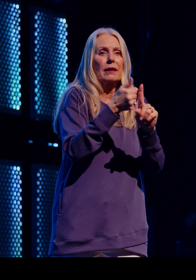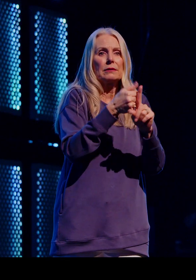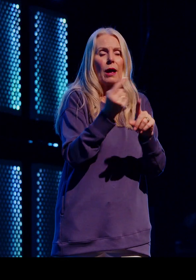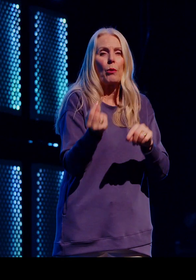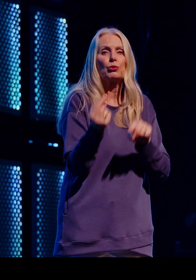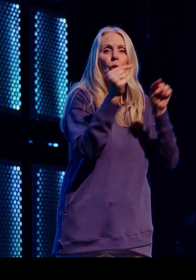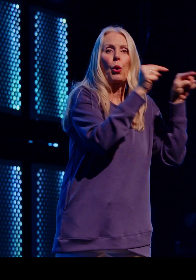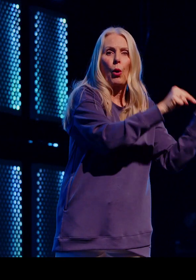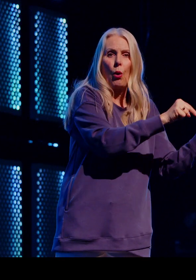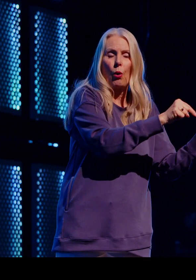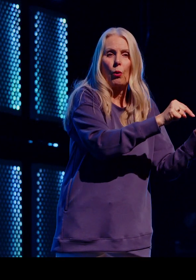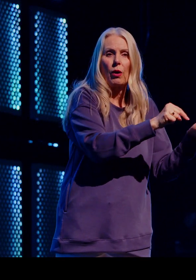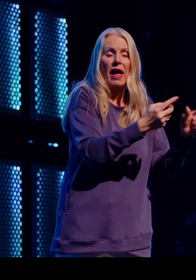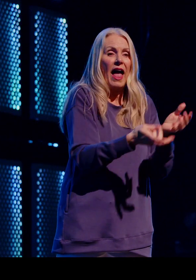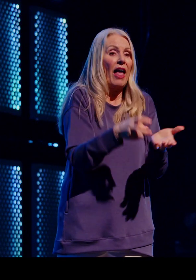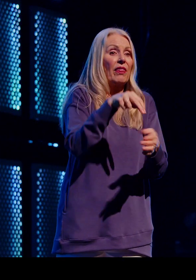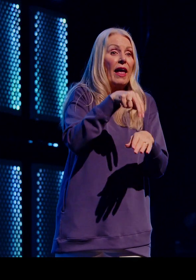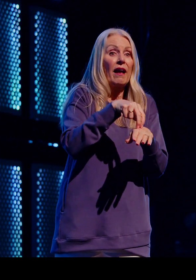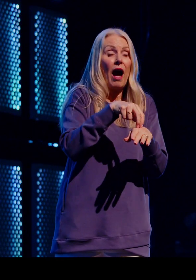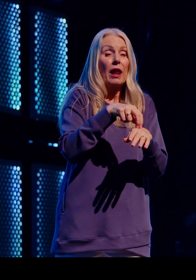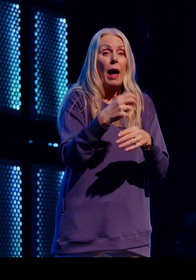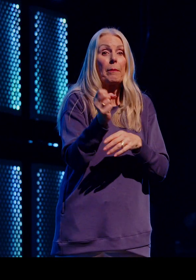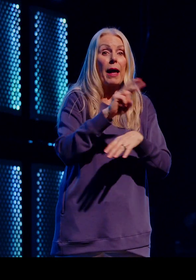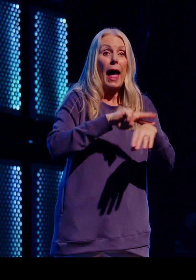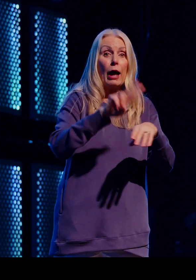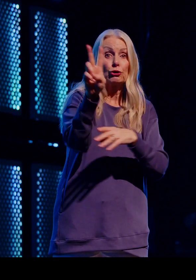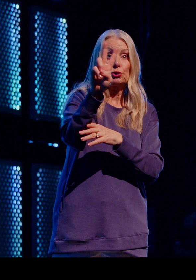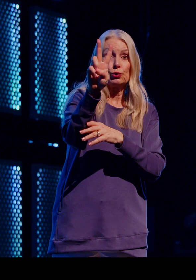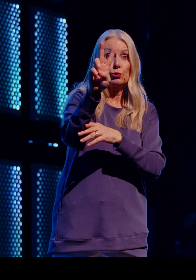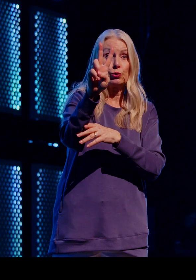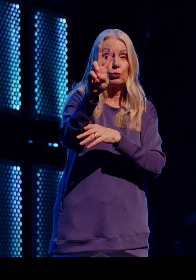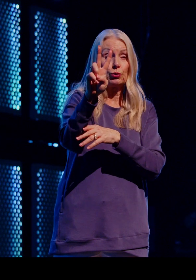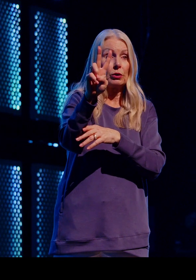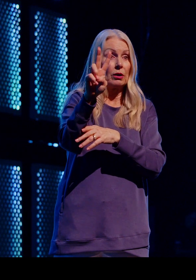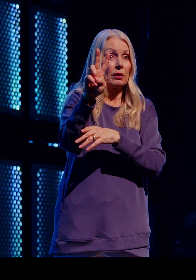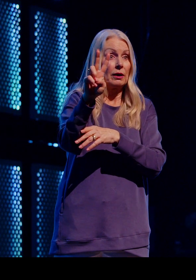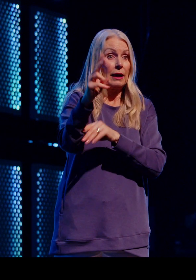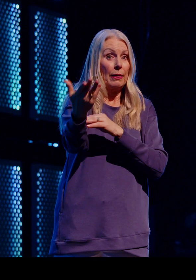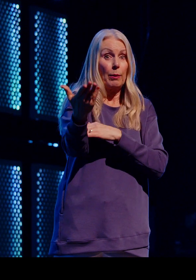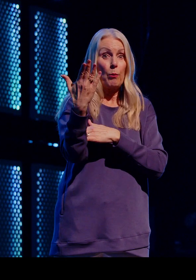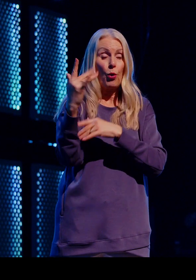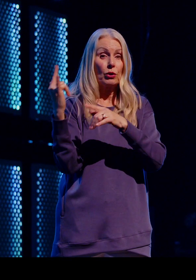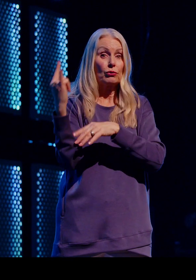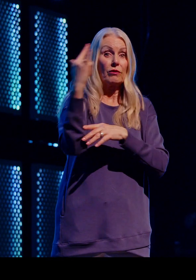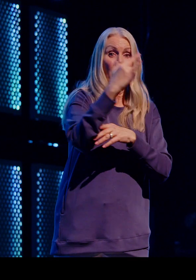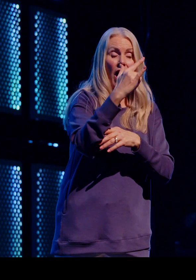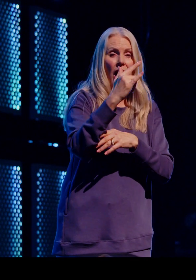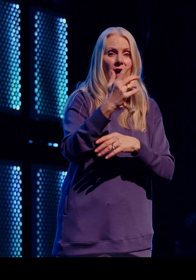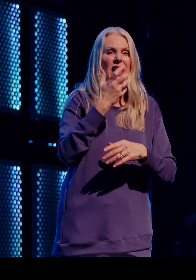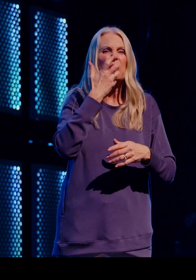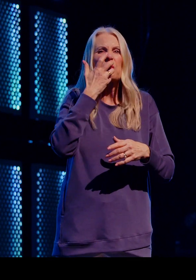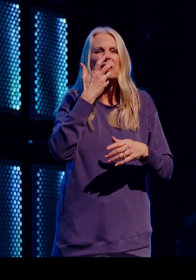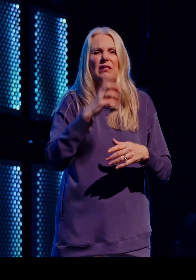And they got up at 2 a.m. and to make the airplane and leave It was hot there. They slept